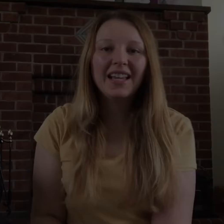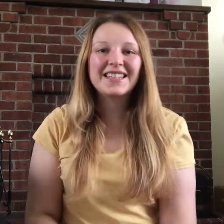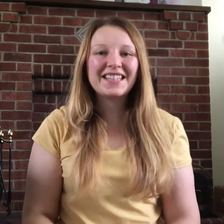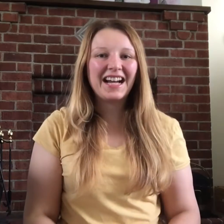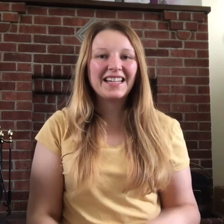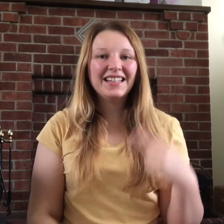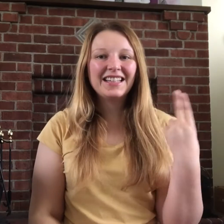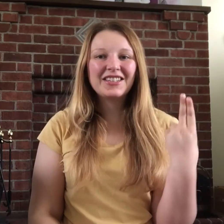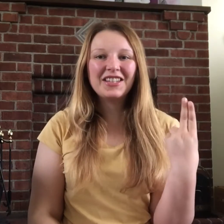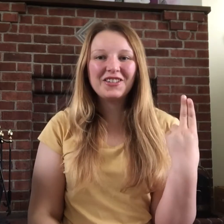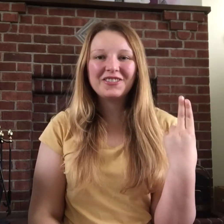Sign 2.